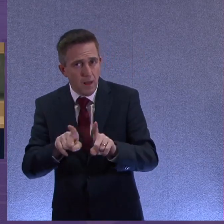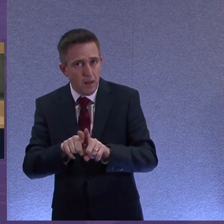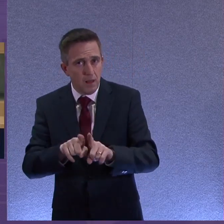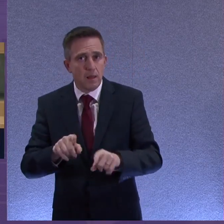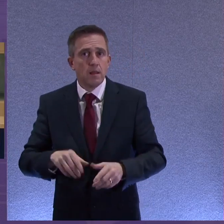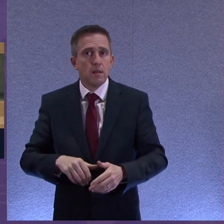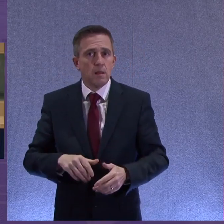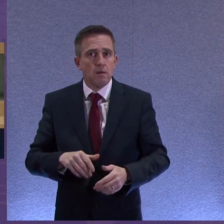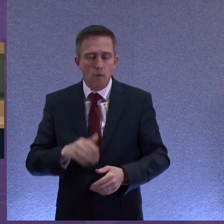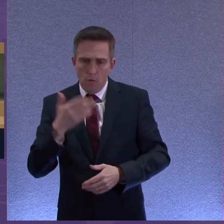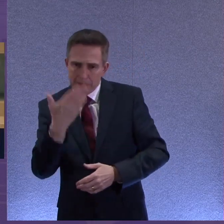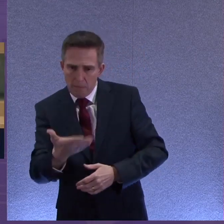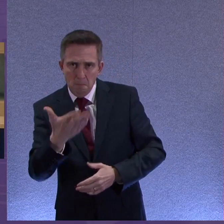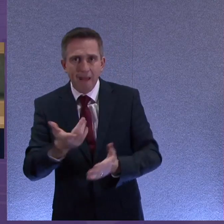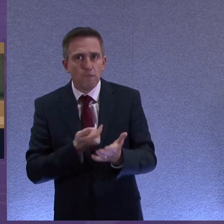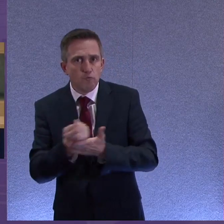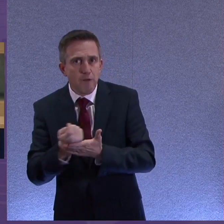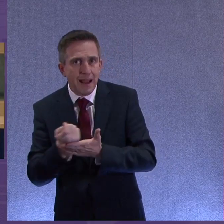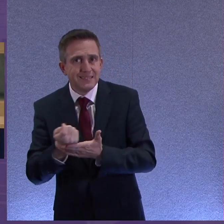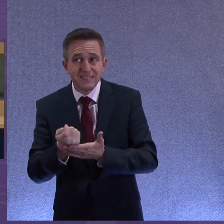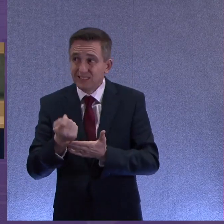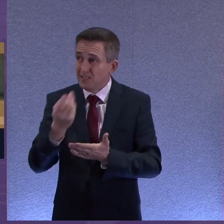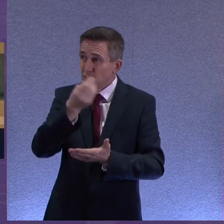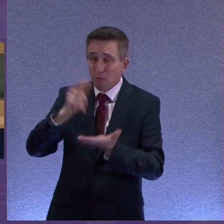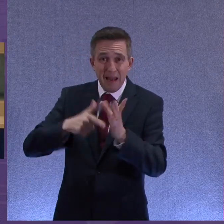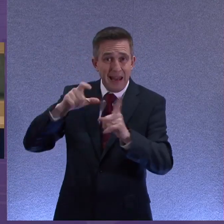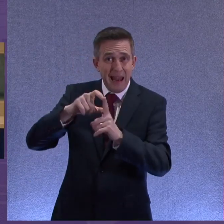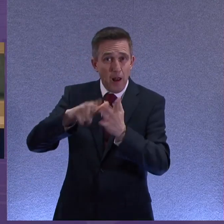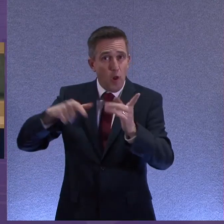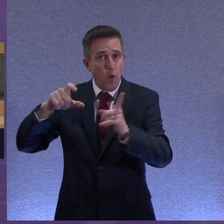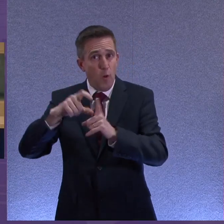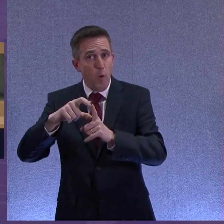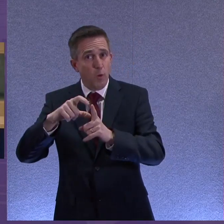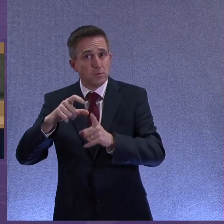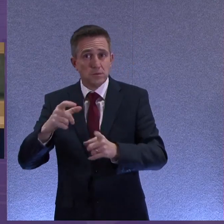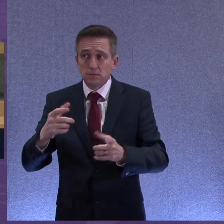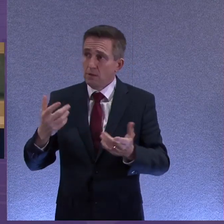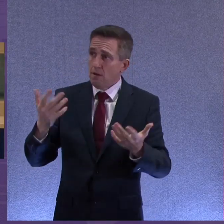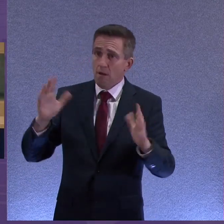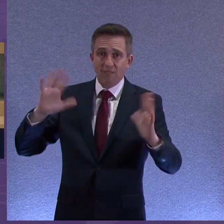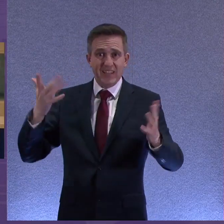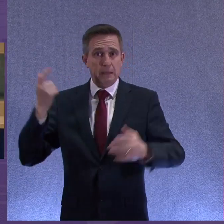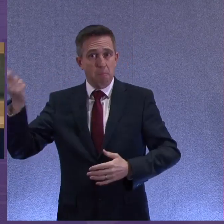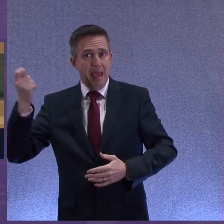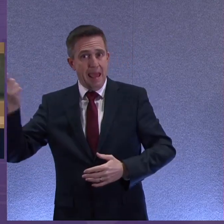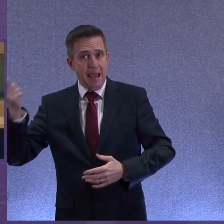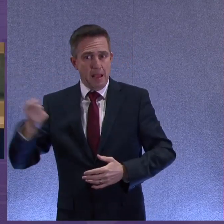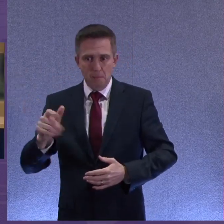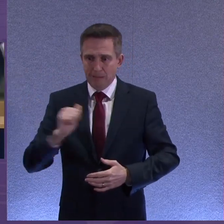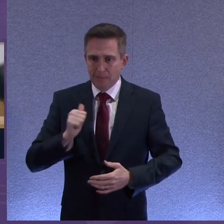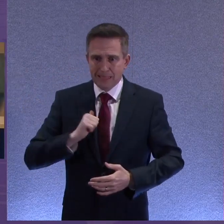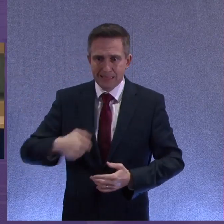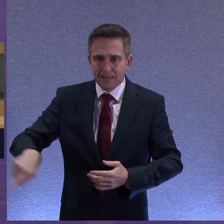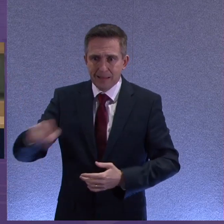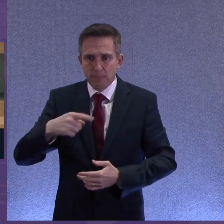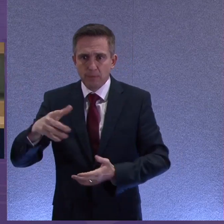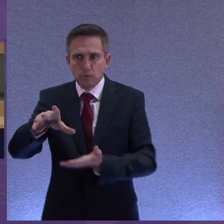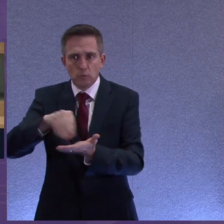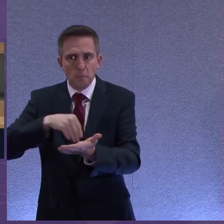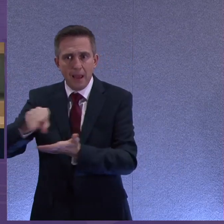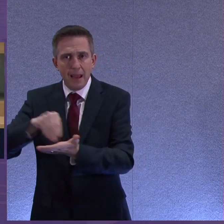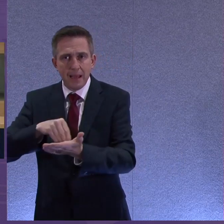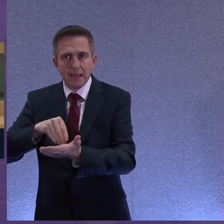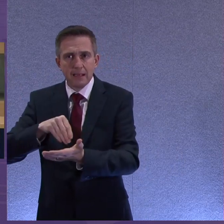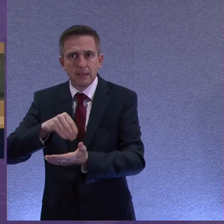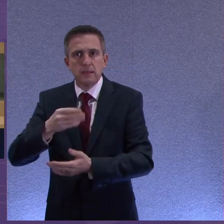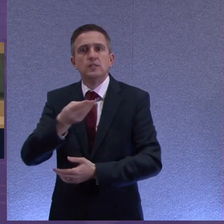ongoing rent payments, sometimes from landlords who are enjoying a mortgage holiday. I know that there are good landlords out there